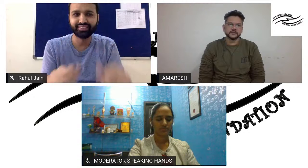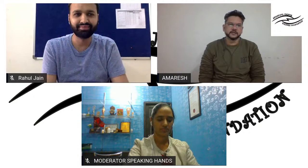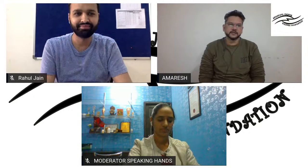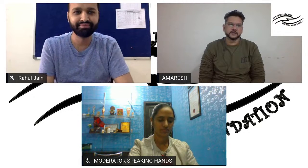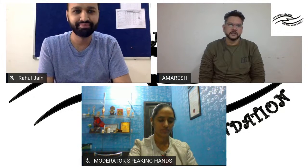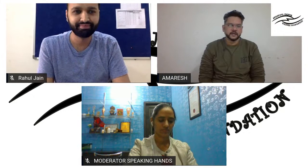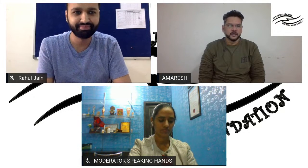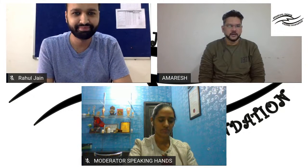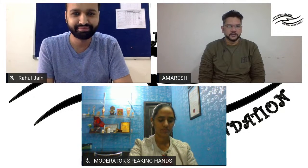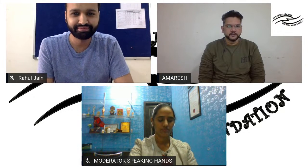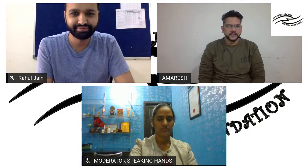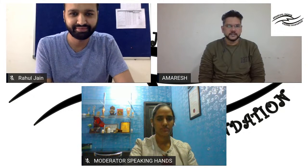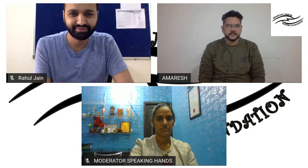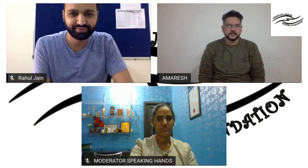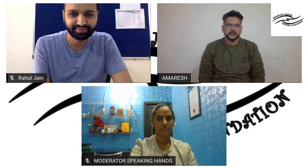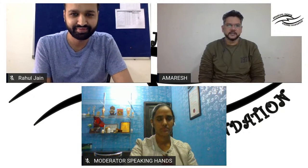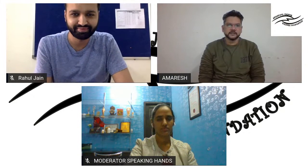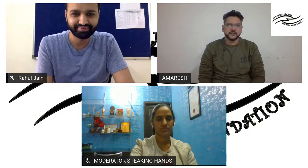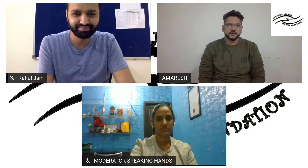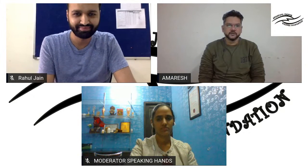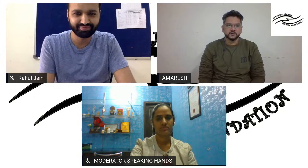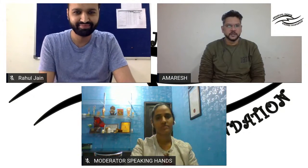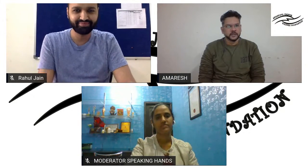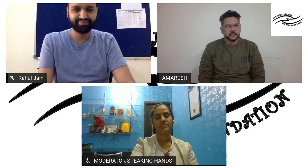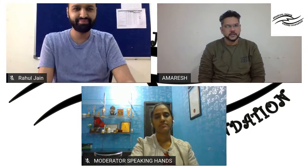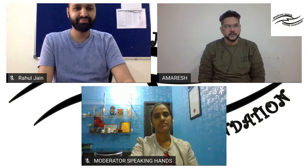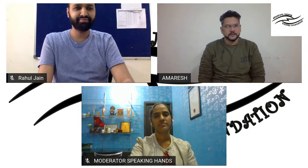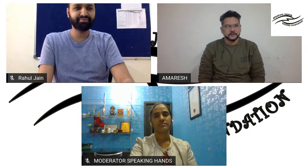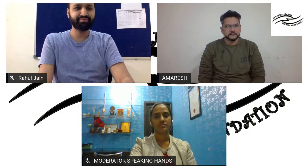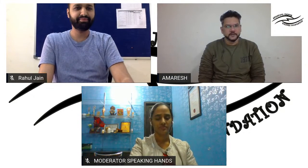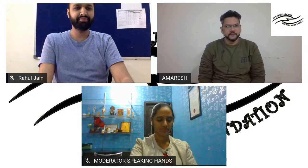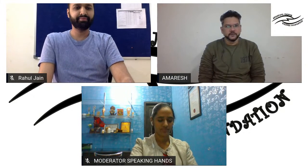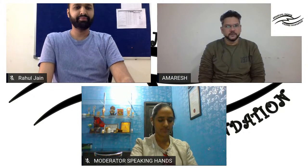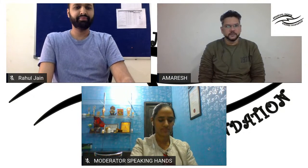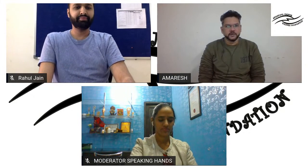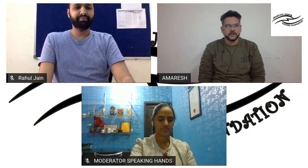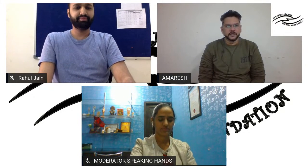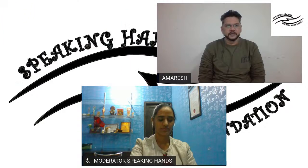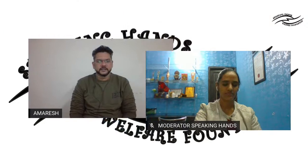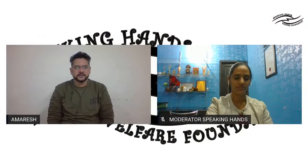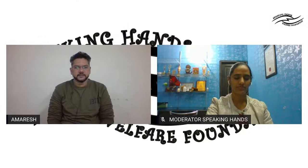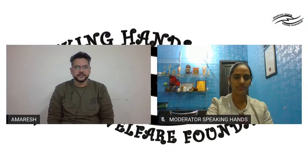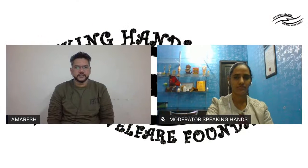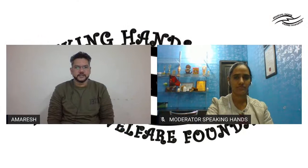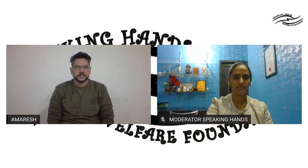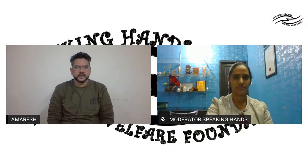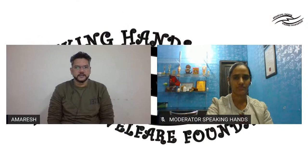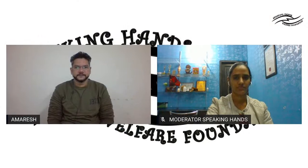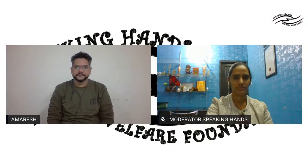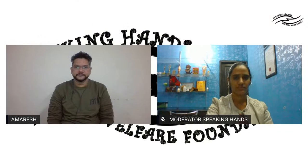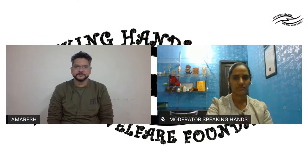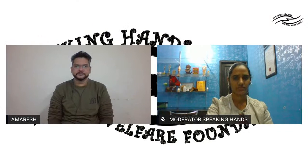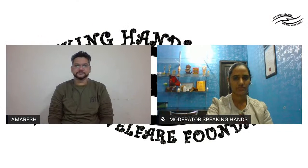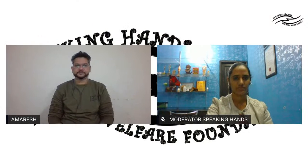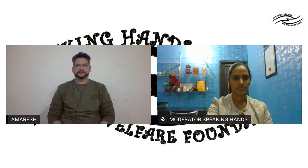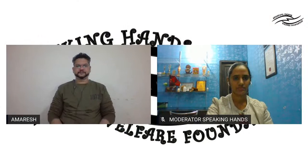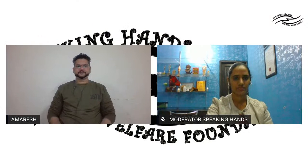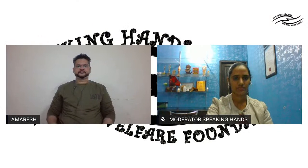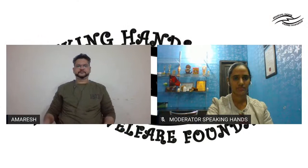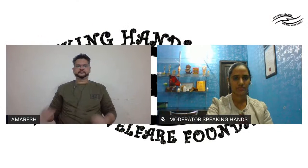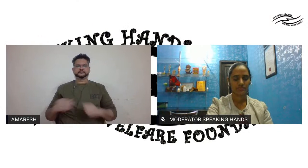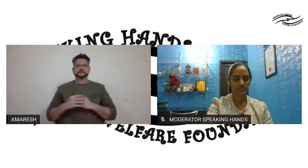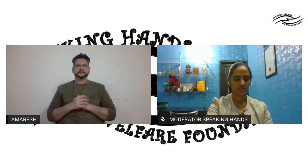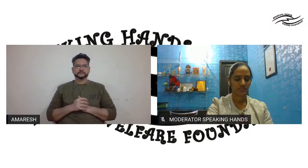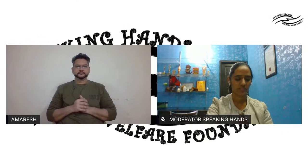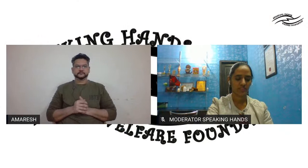background. And all the best. I now give the floor to the moderator so she can start.